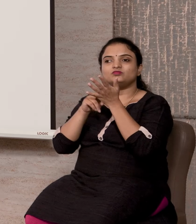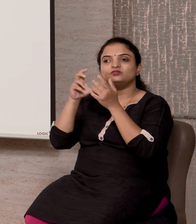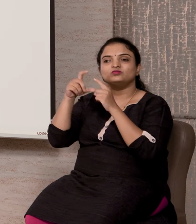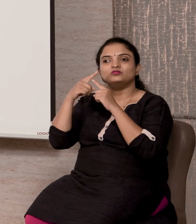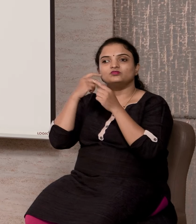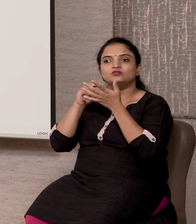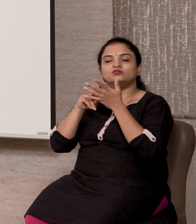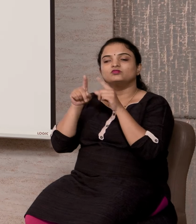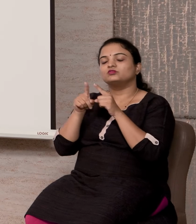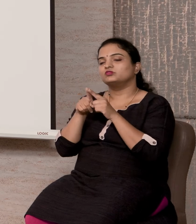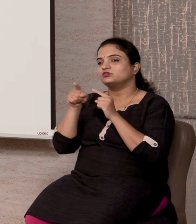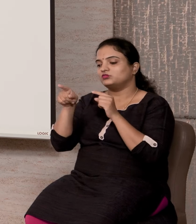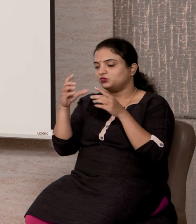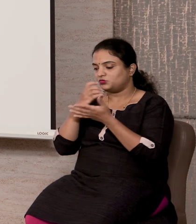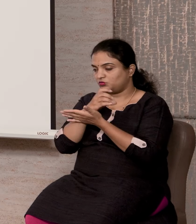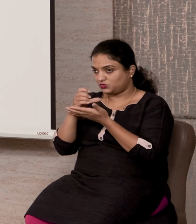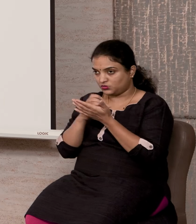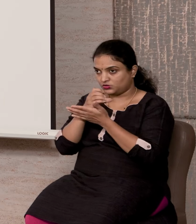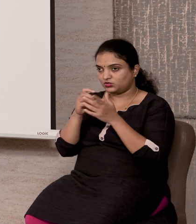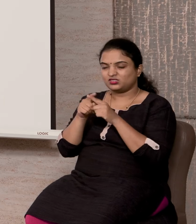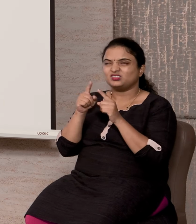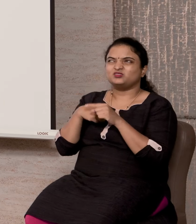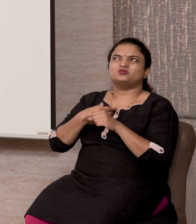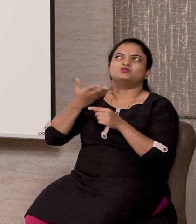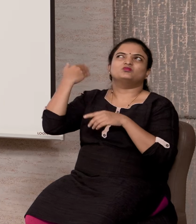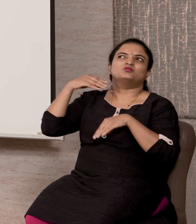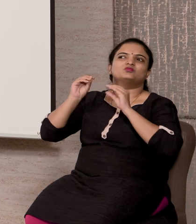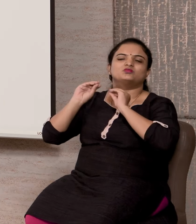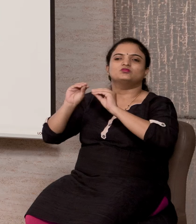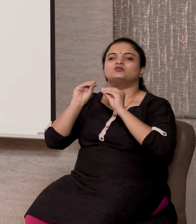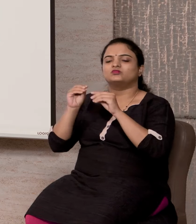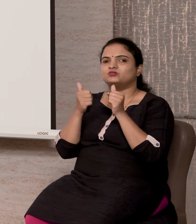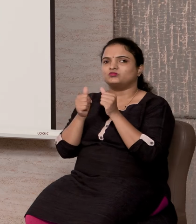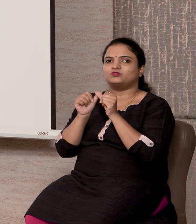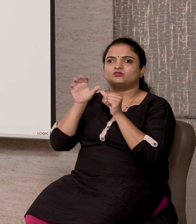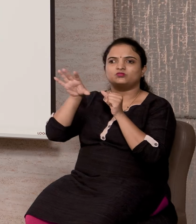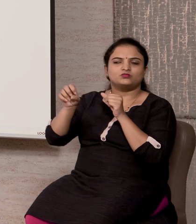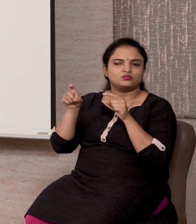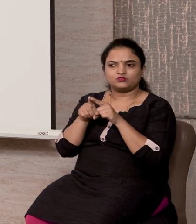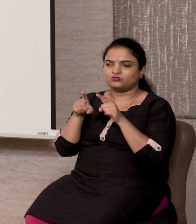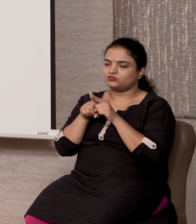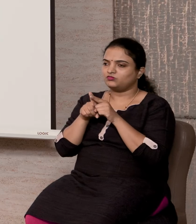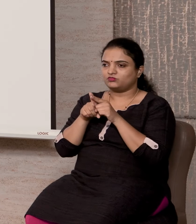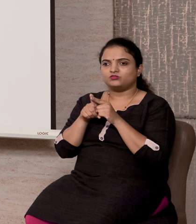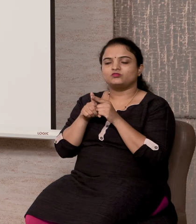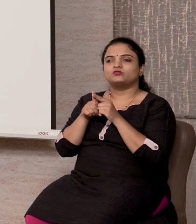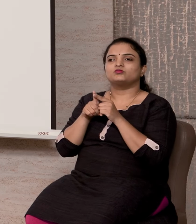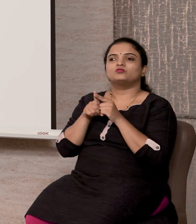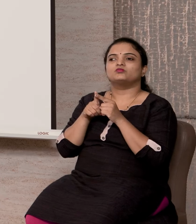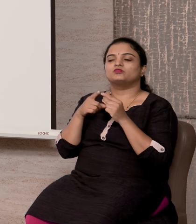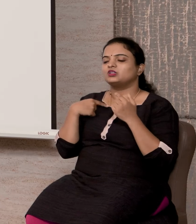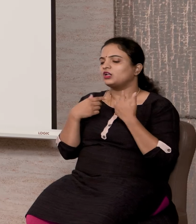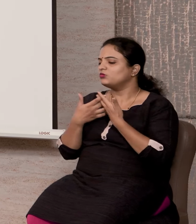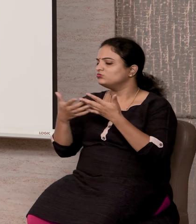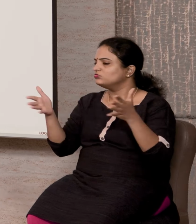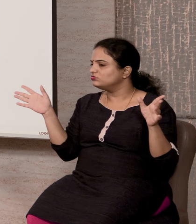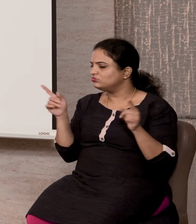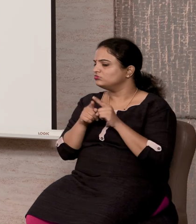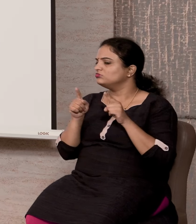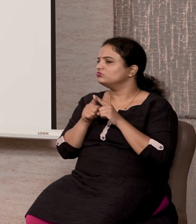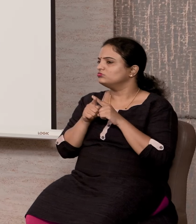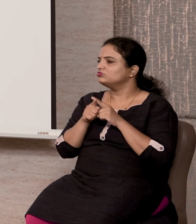And in one of those courses, the course that I was teaching, I instilled accessibility, taught them about accessibility in the course, and all of our operating